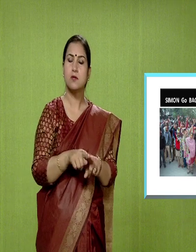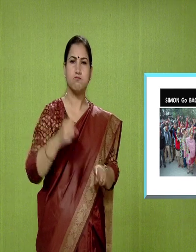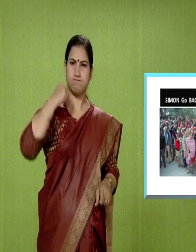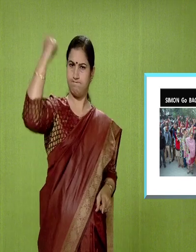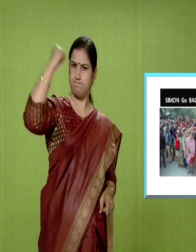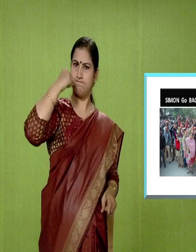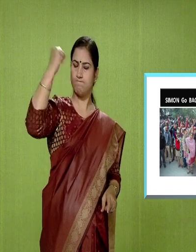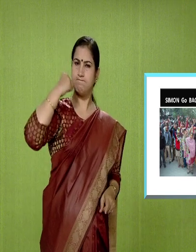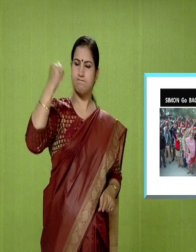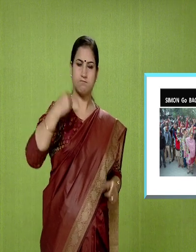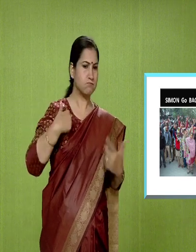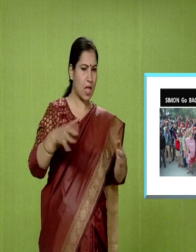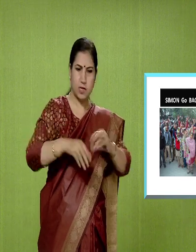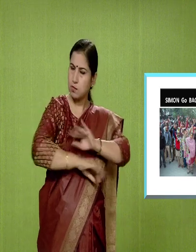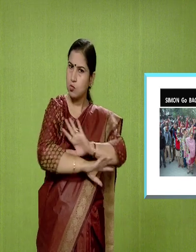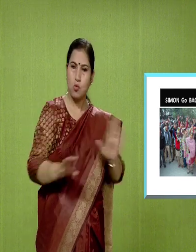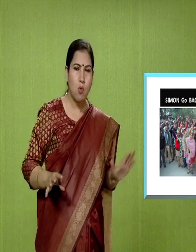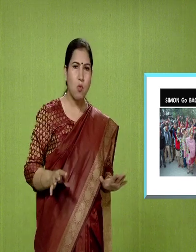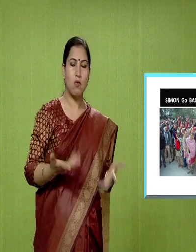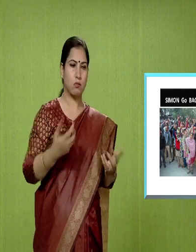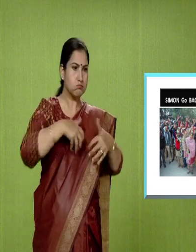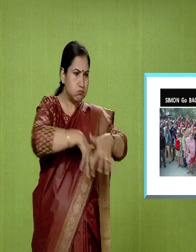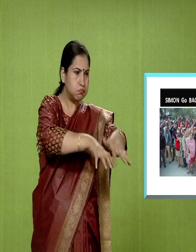Strikes or hartals were organized.